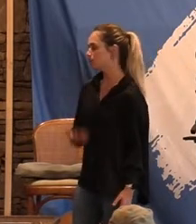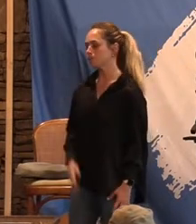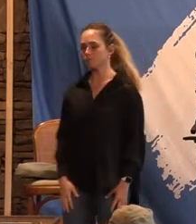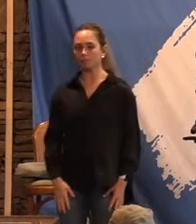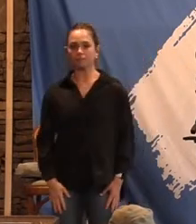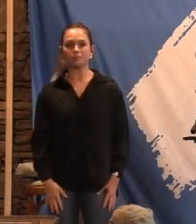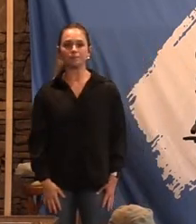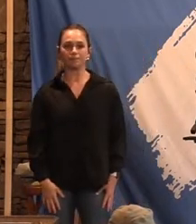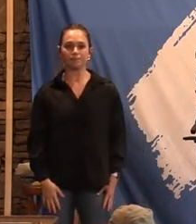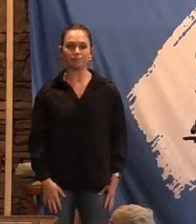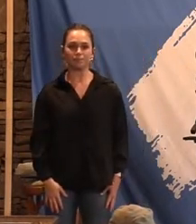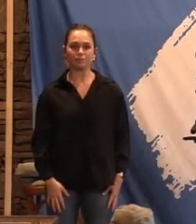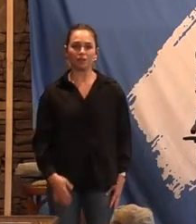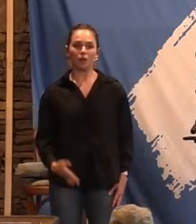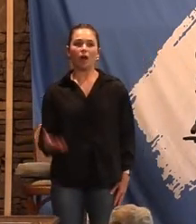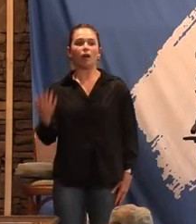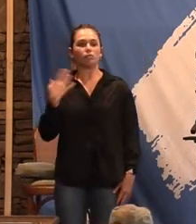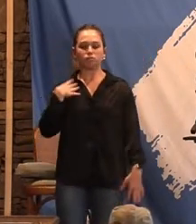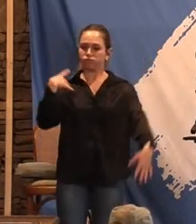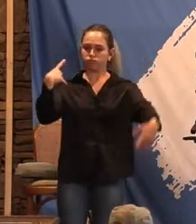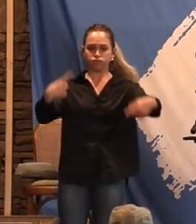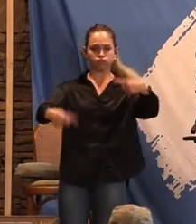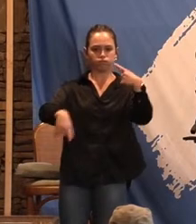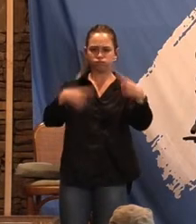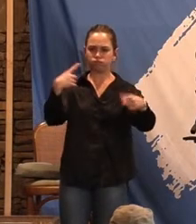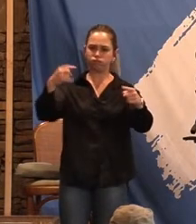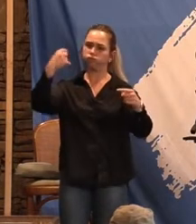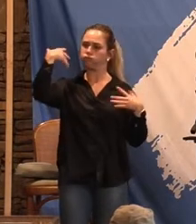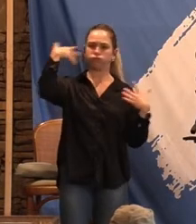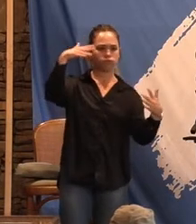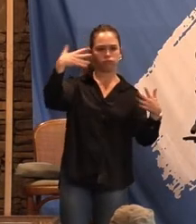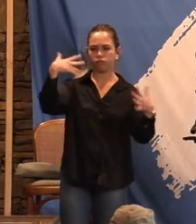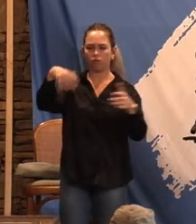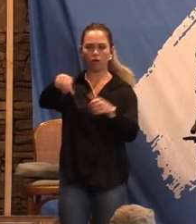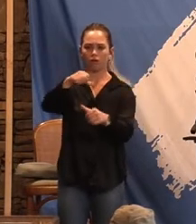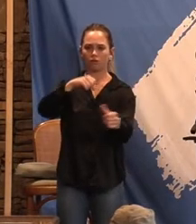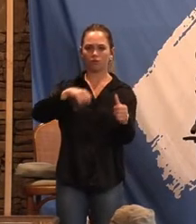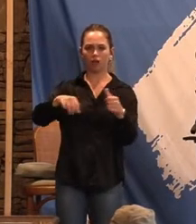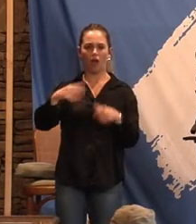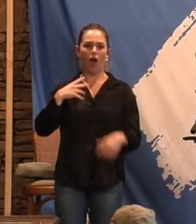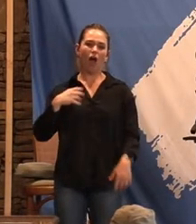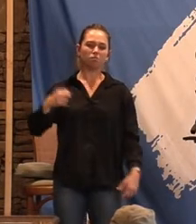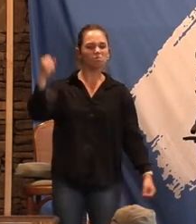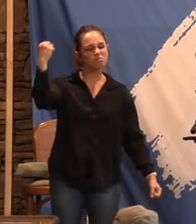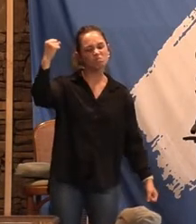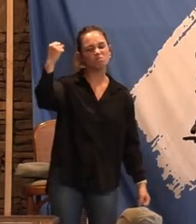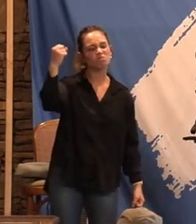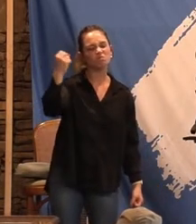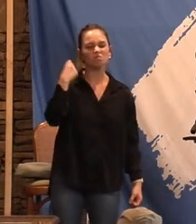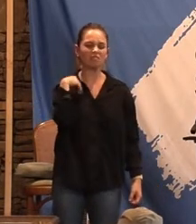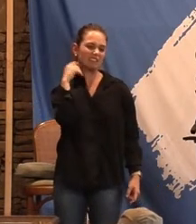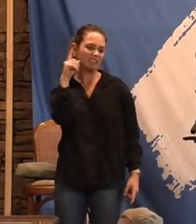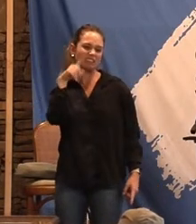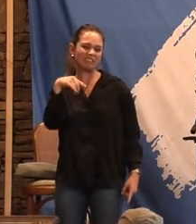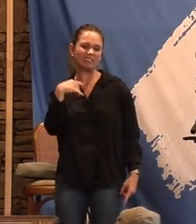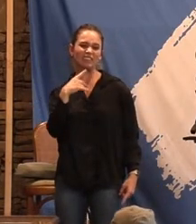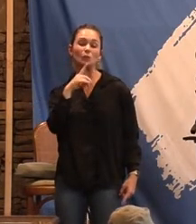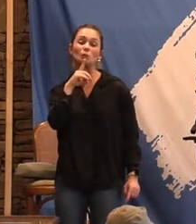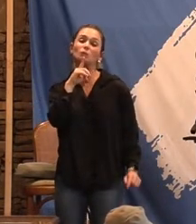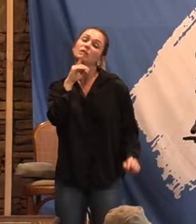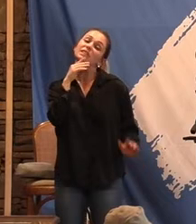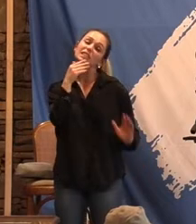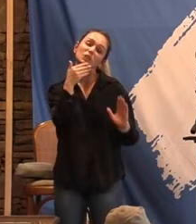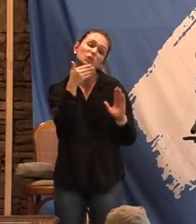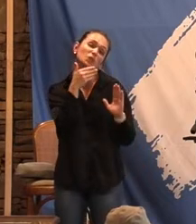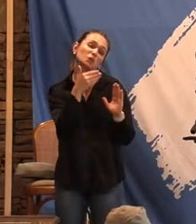And boy, they were fighting and hollering at each other. Fists were being shook, and it looked real close